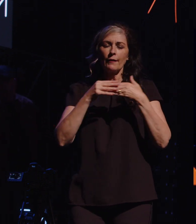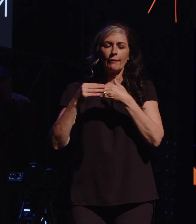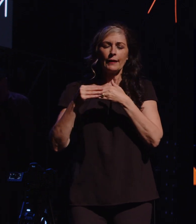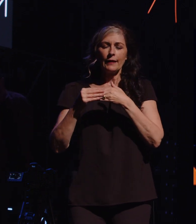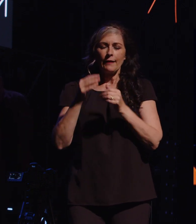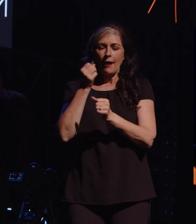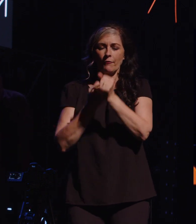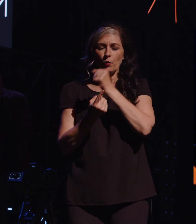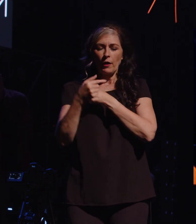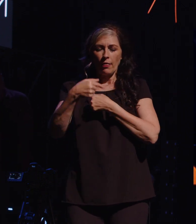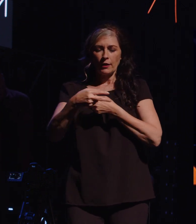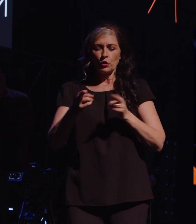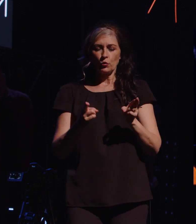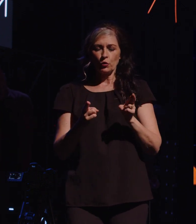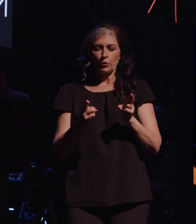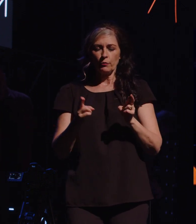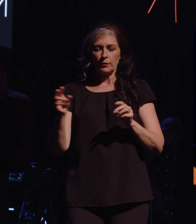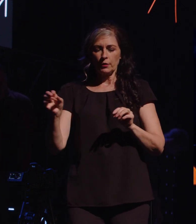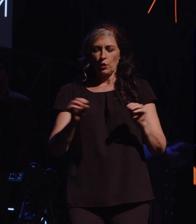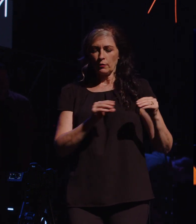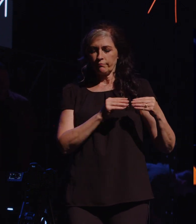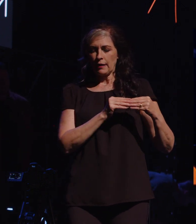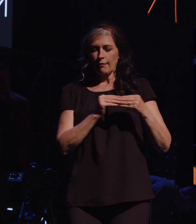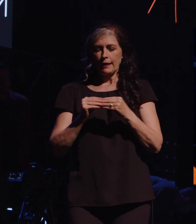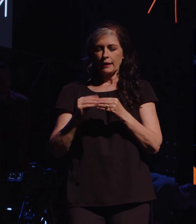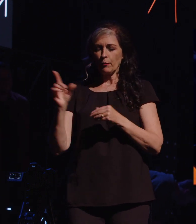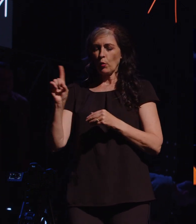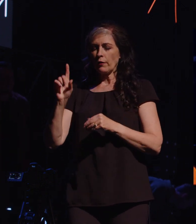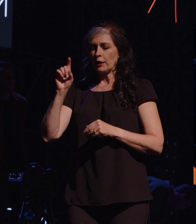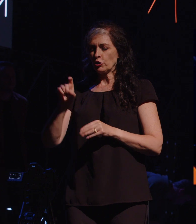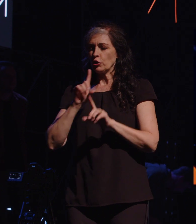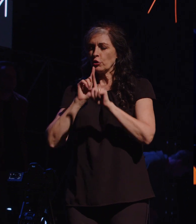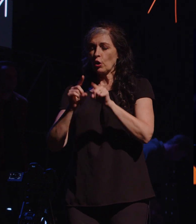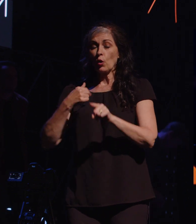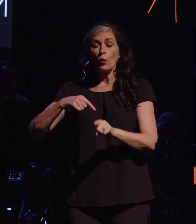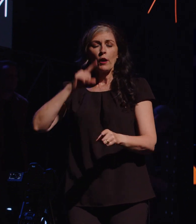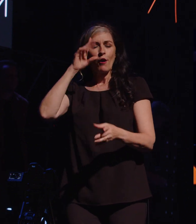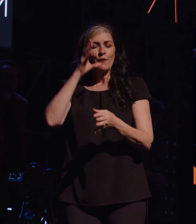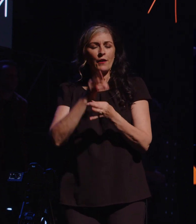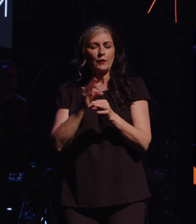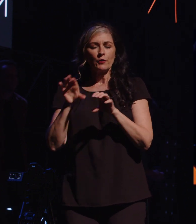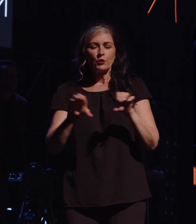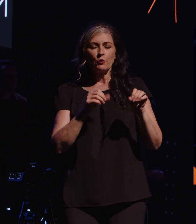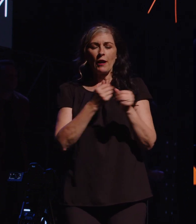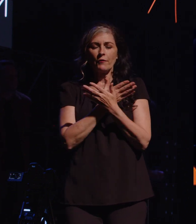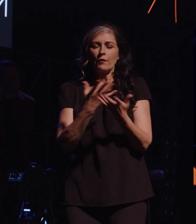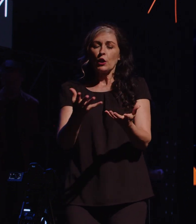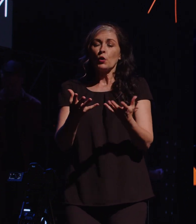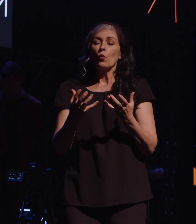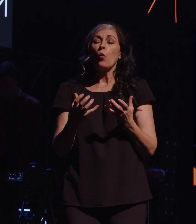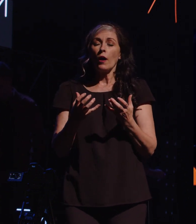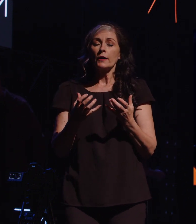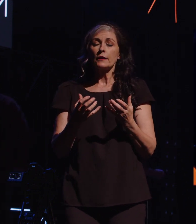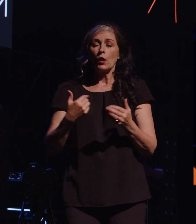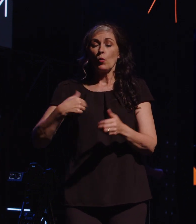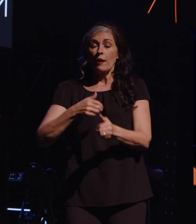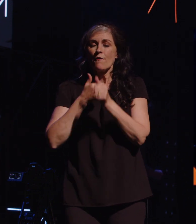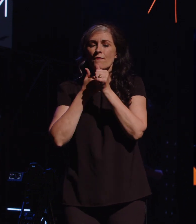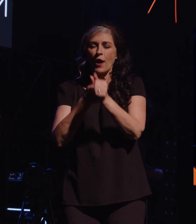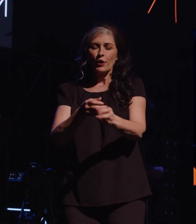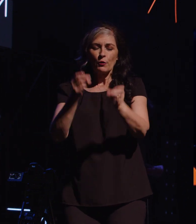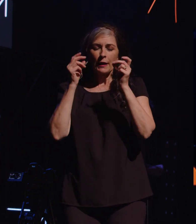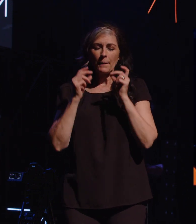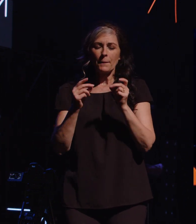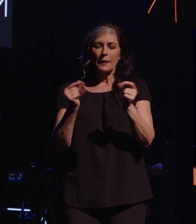this room to exactly where you want them to go. Lord, that we would be faithful to do all that you want, and that we would follow you